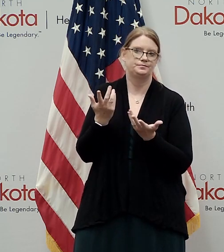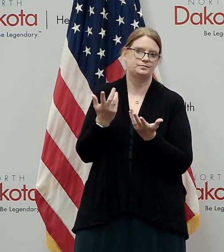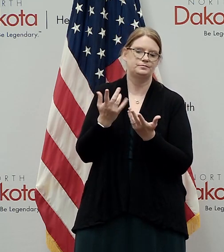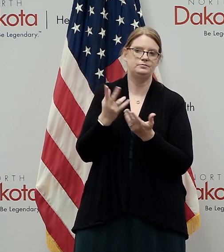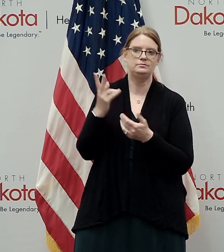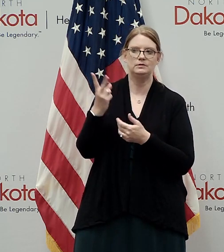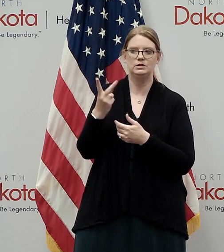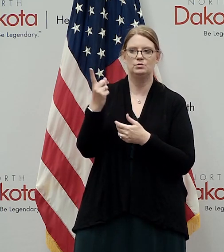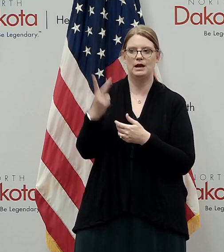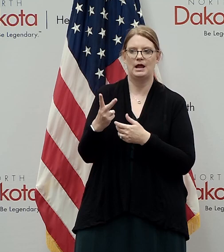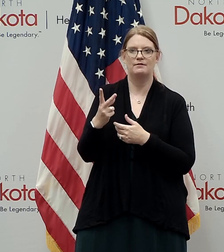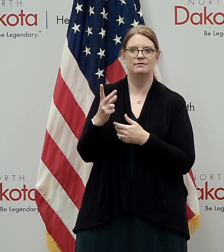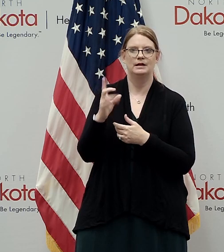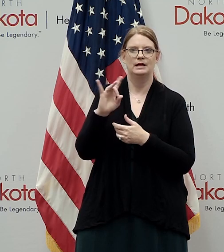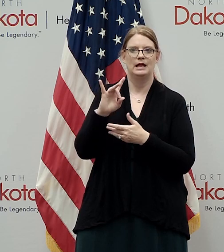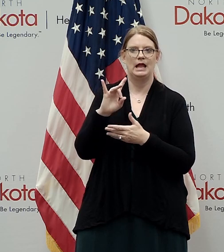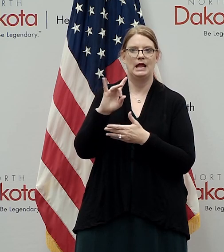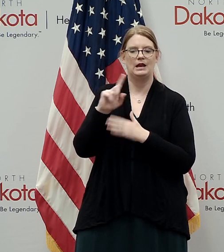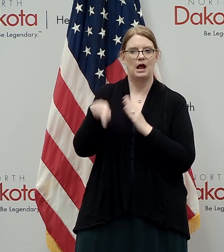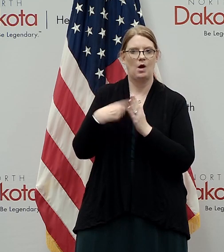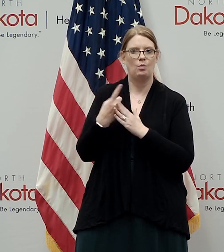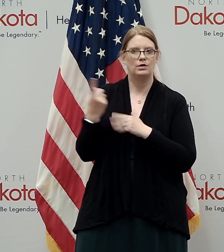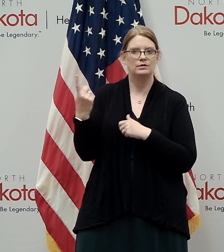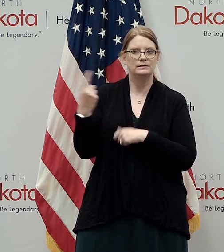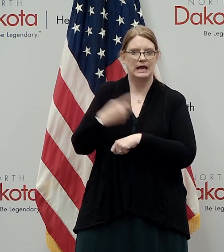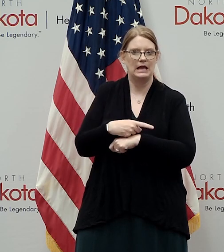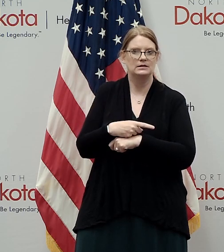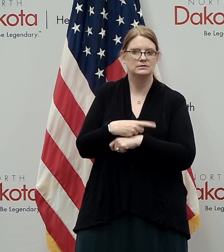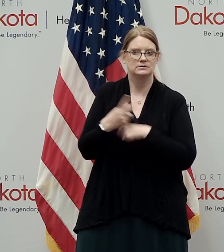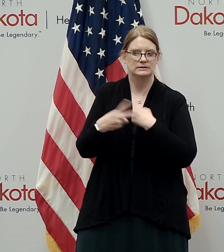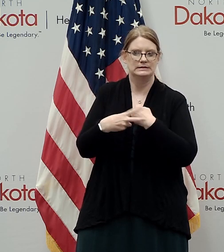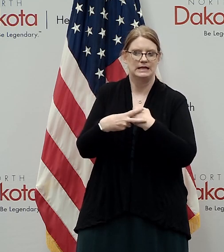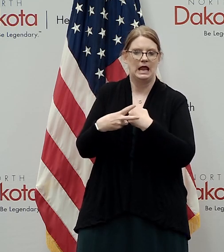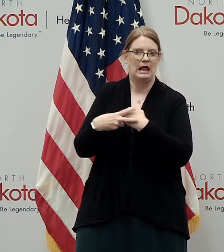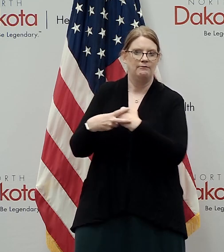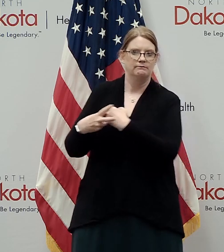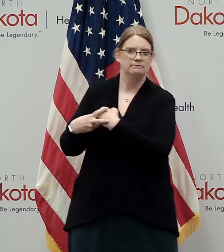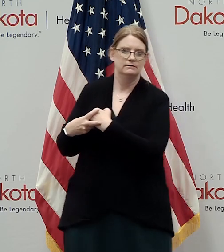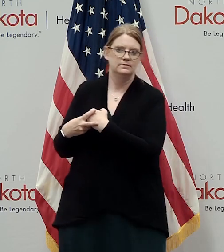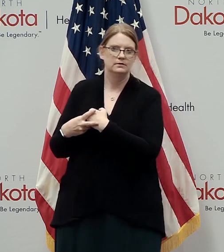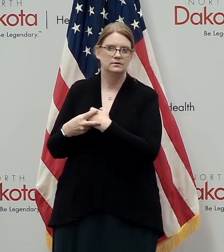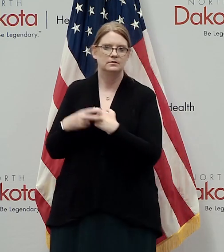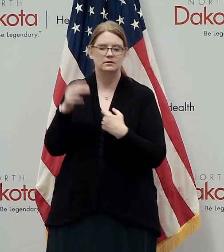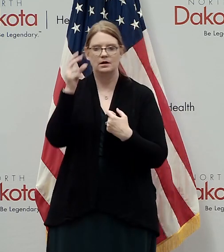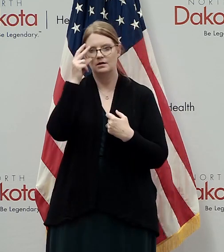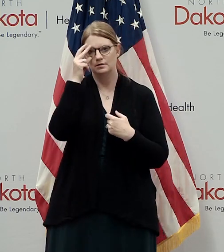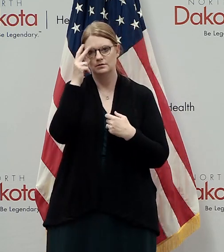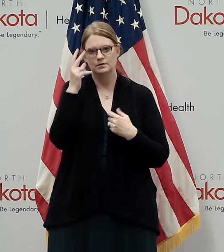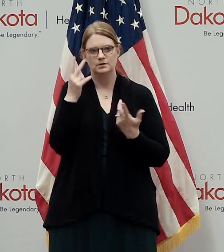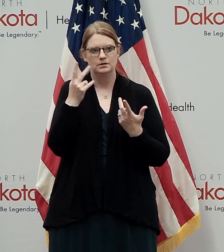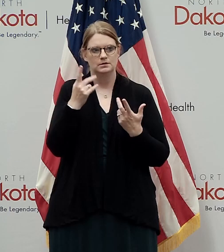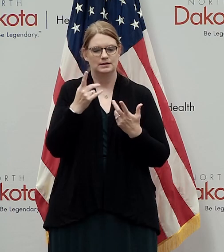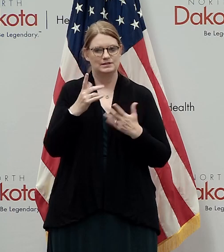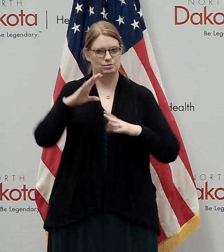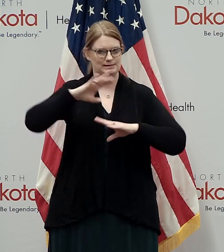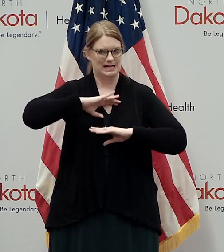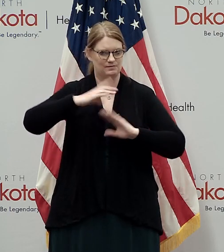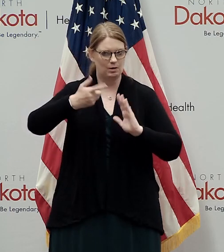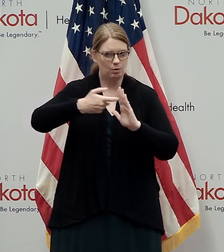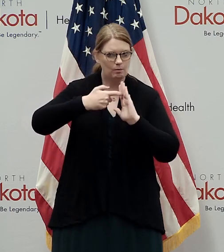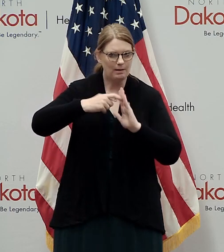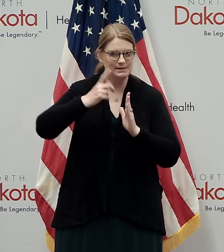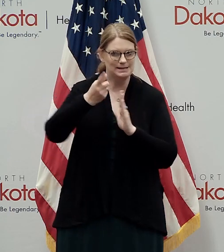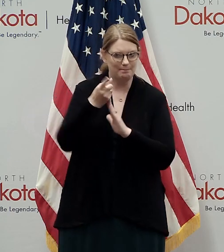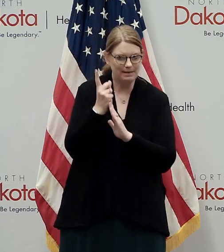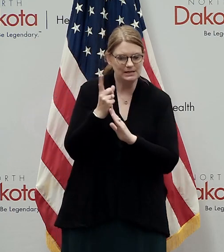2.5 8-hour days worth of school, or that banked, if you will, because you were getting in your requirements. So I think